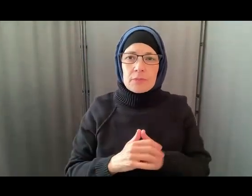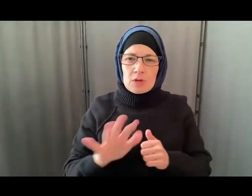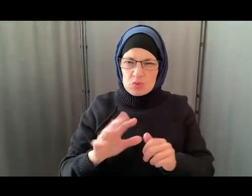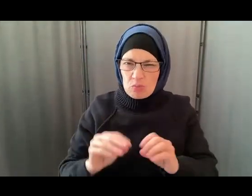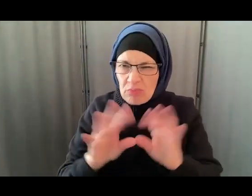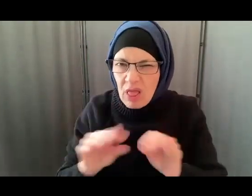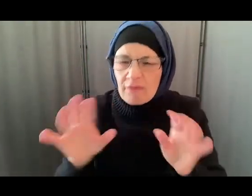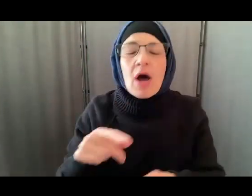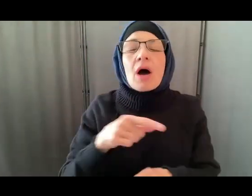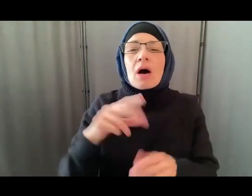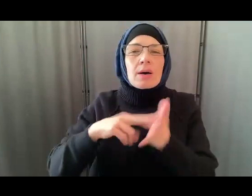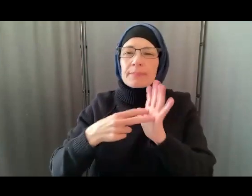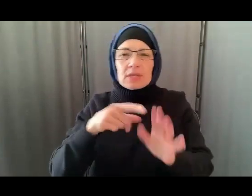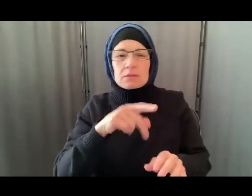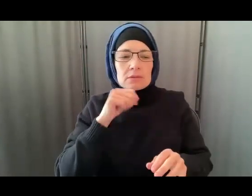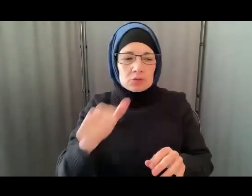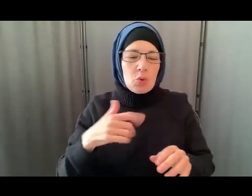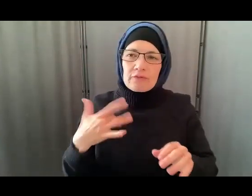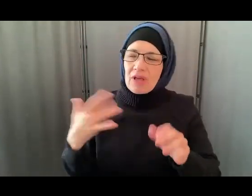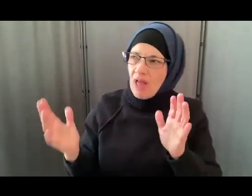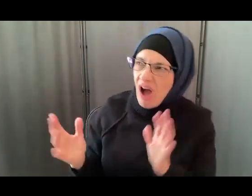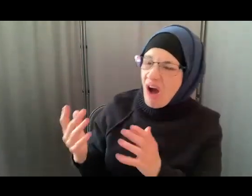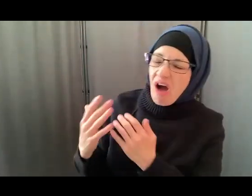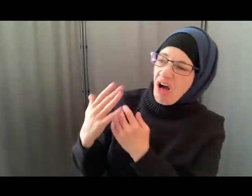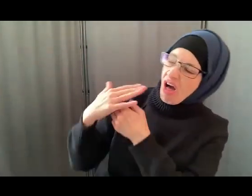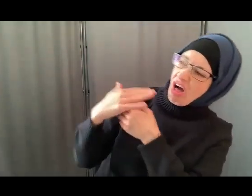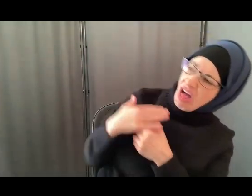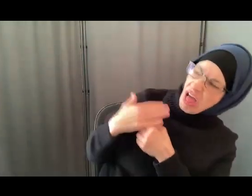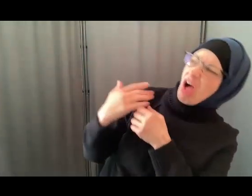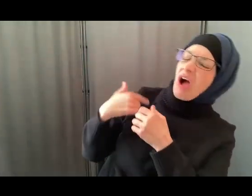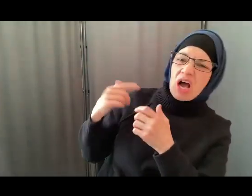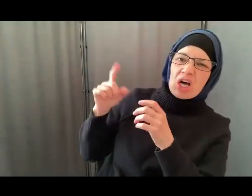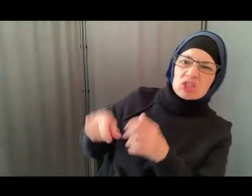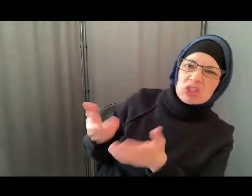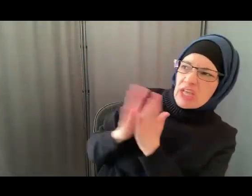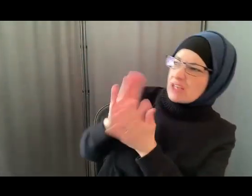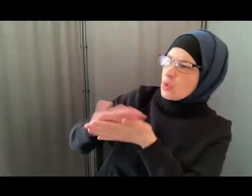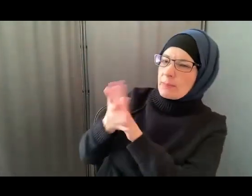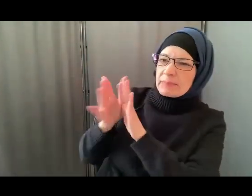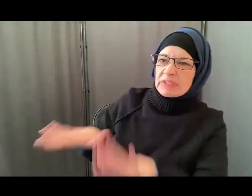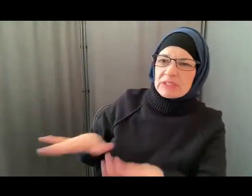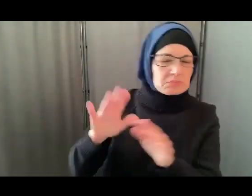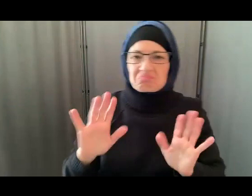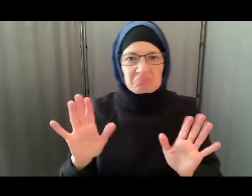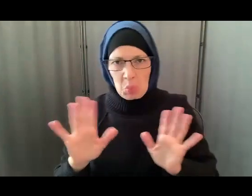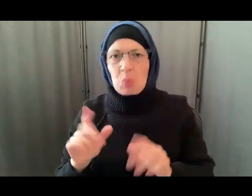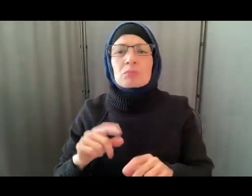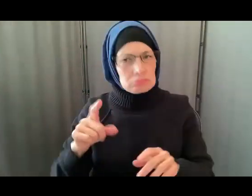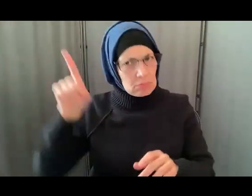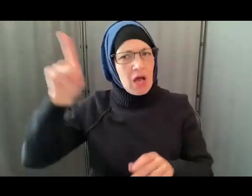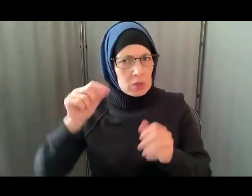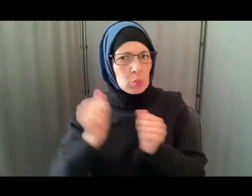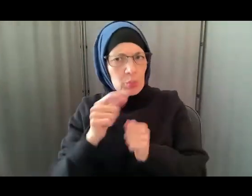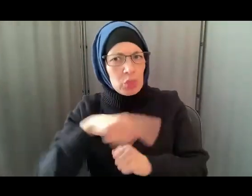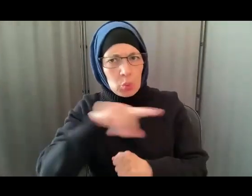In ayah number 36, it comes up with a prospective statement. It says